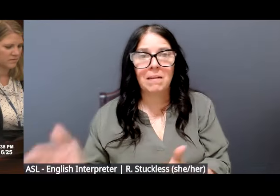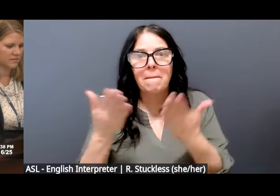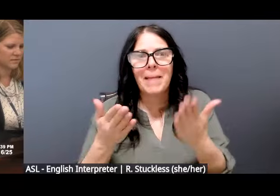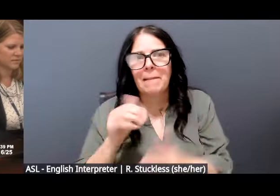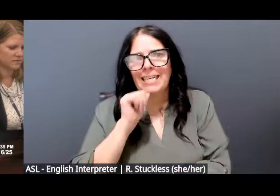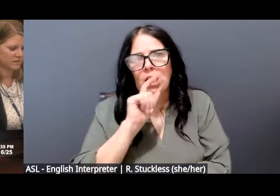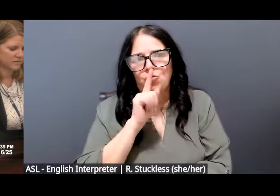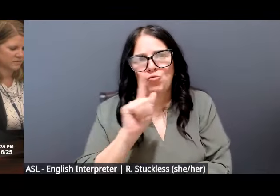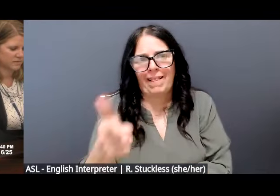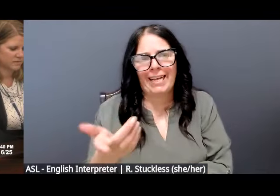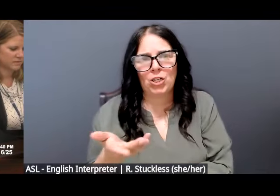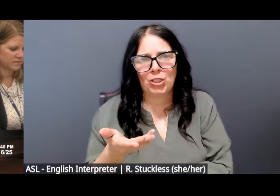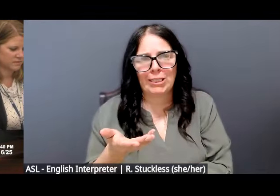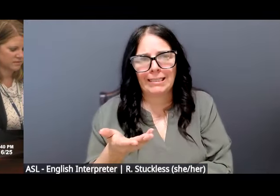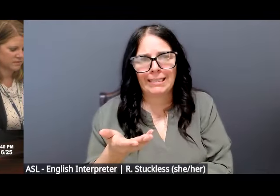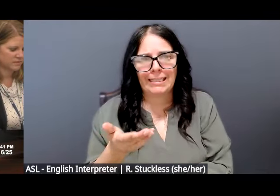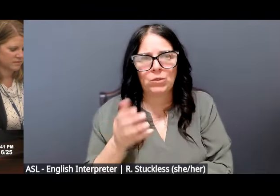So that's why